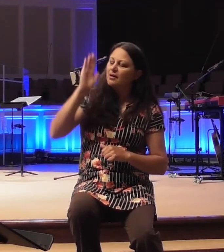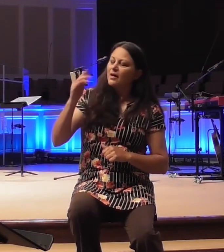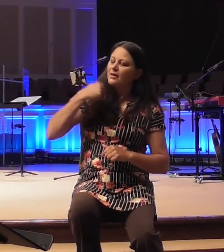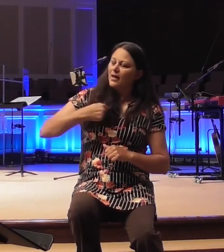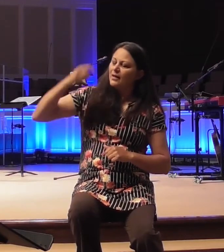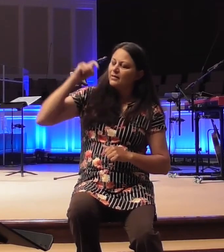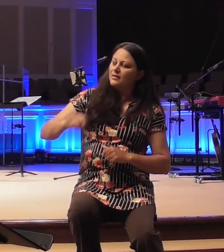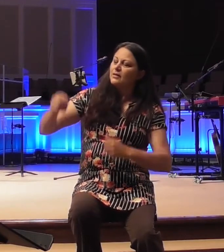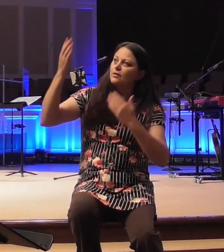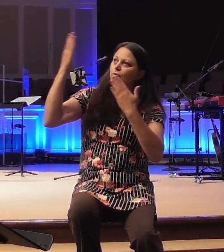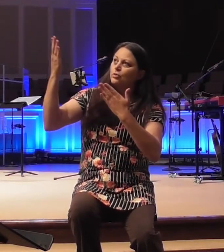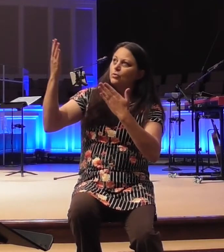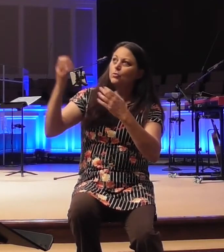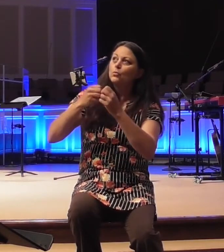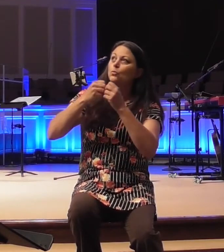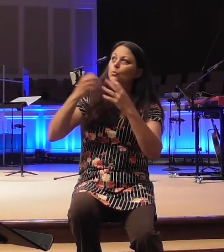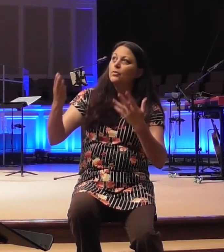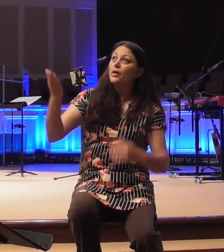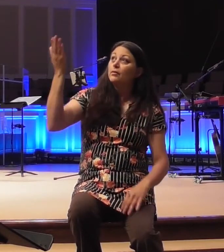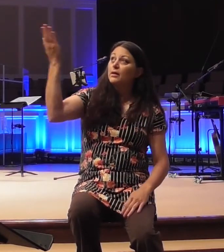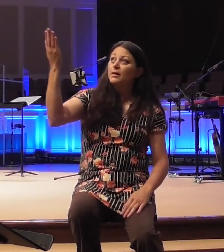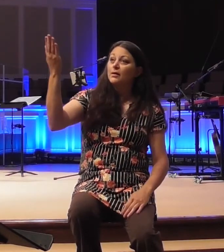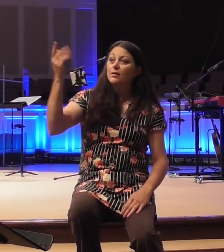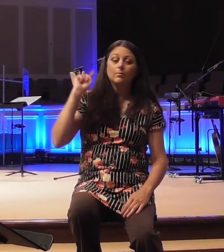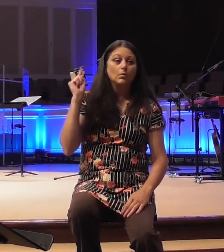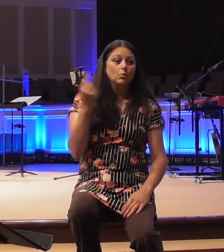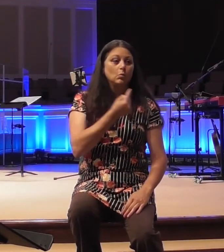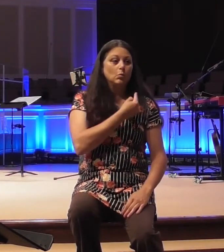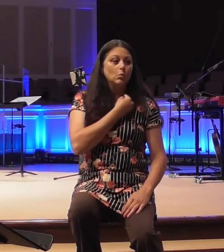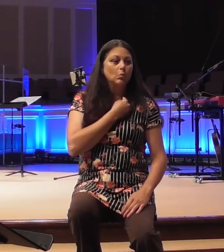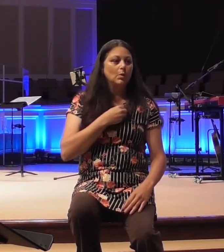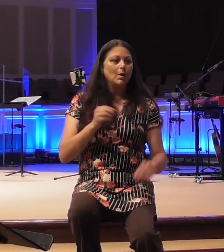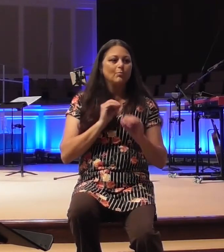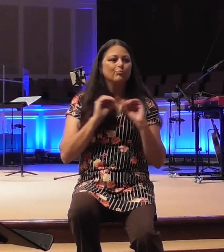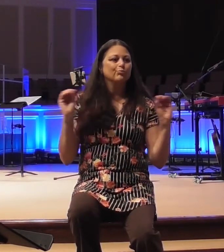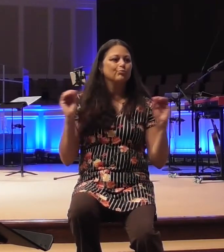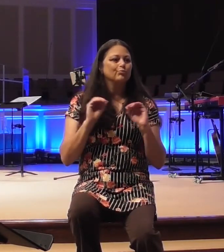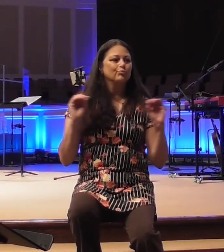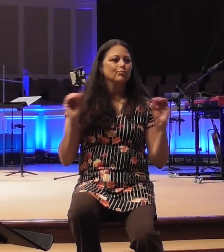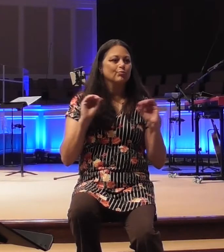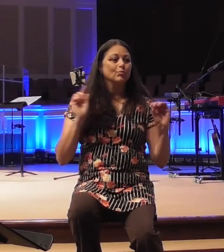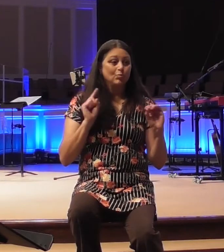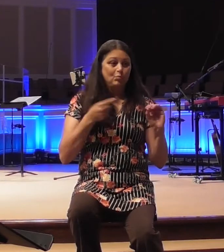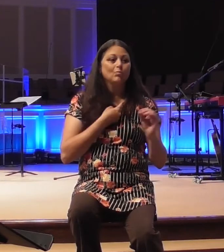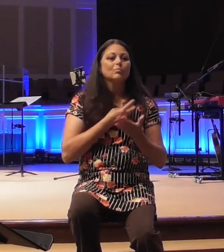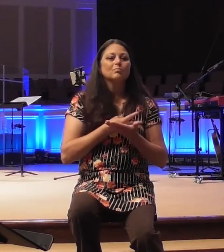Without him, I'm nothing. Without him, I'd surely fail.